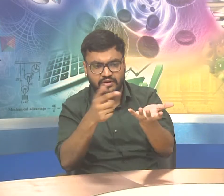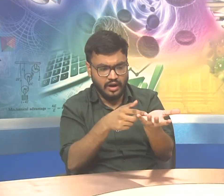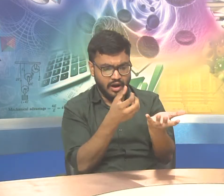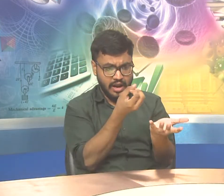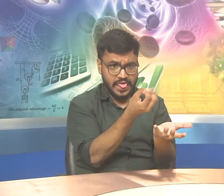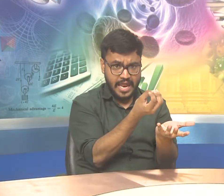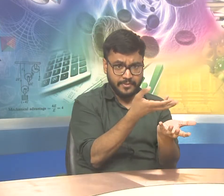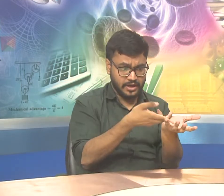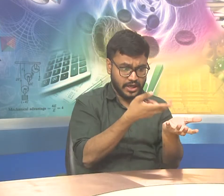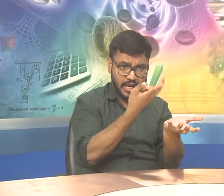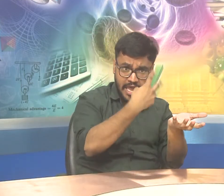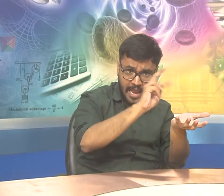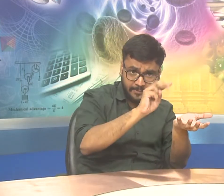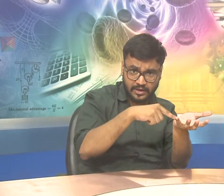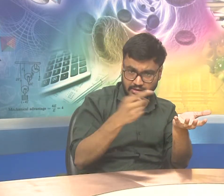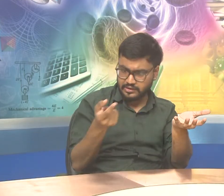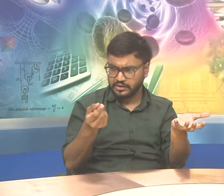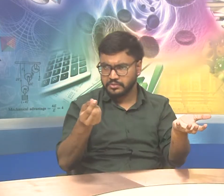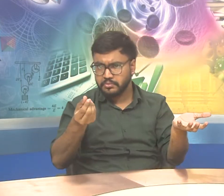Mass is the amount of matter